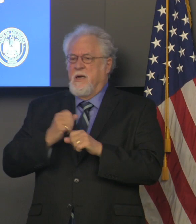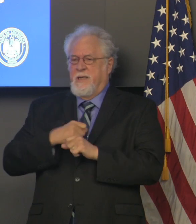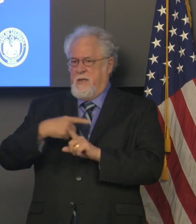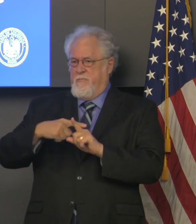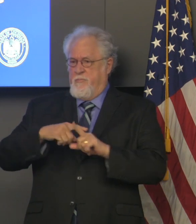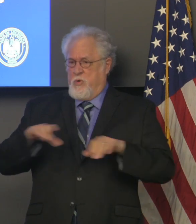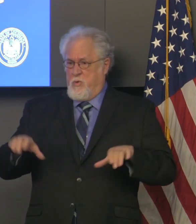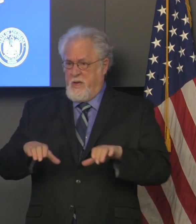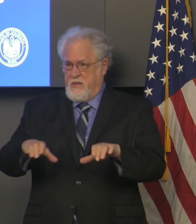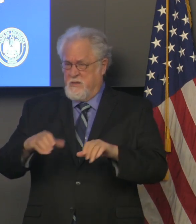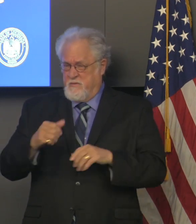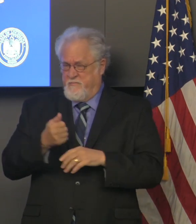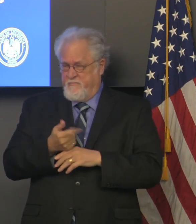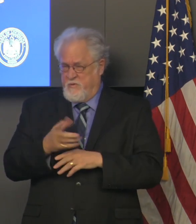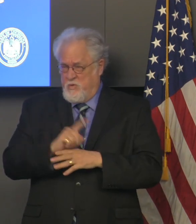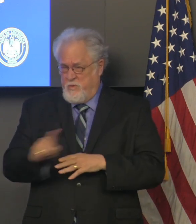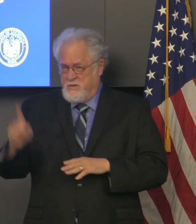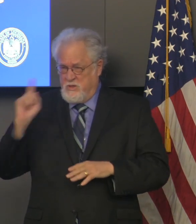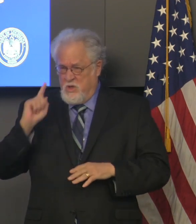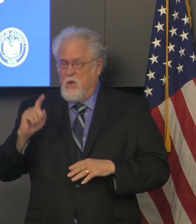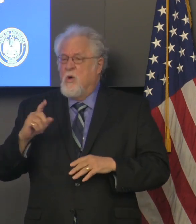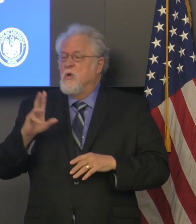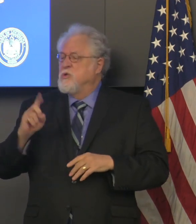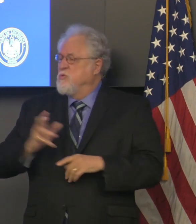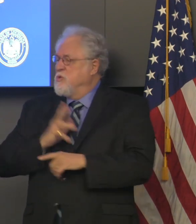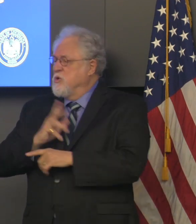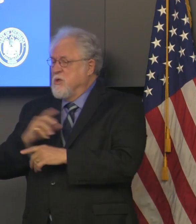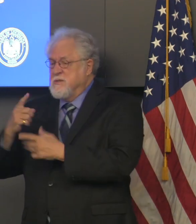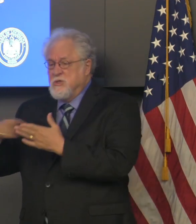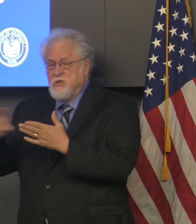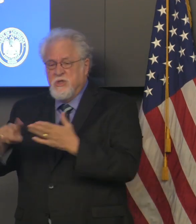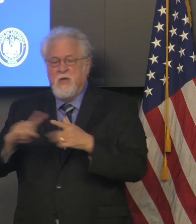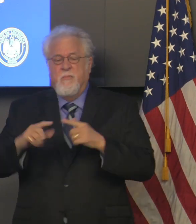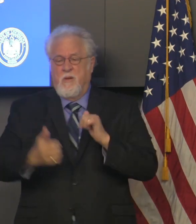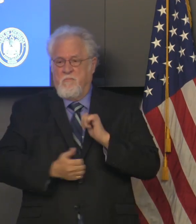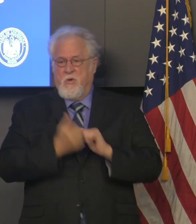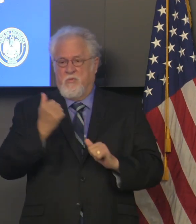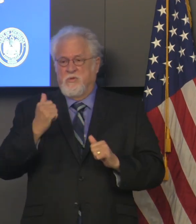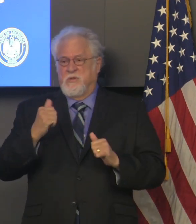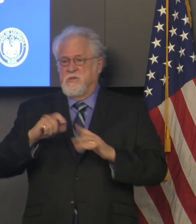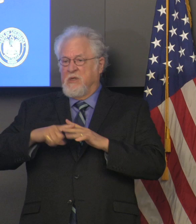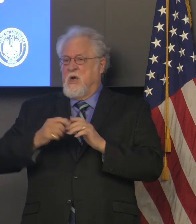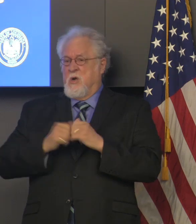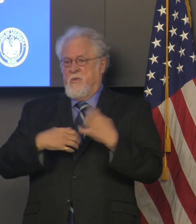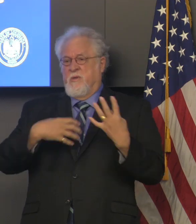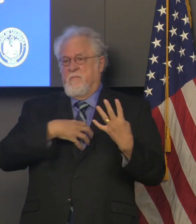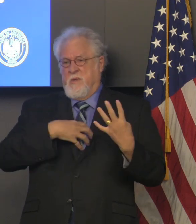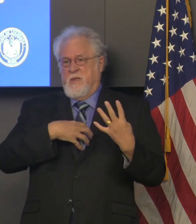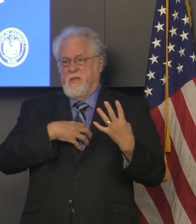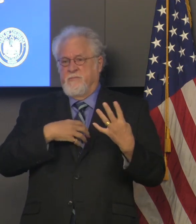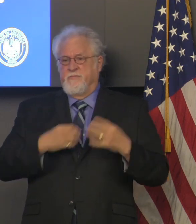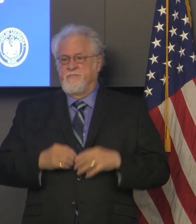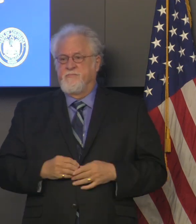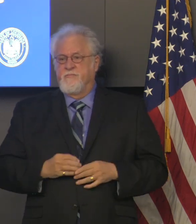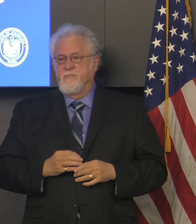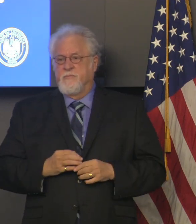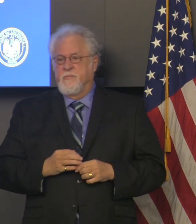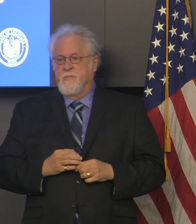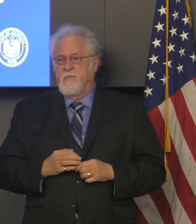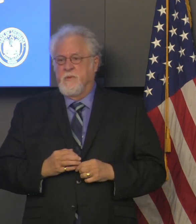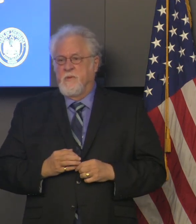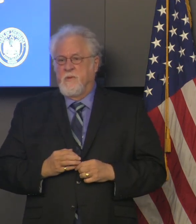proactive a few weeks ago doing more courtesy checks, but I believe the vast majority of those began with a complaint.